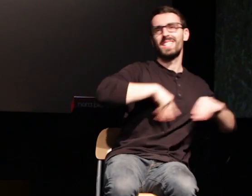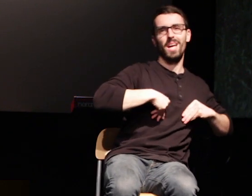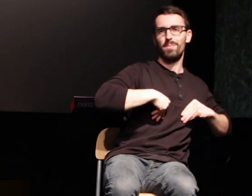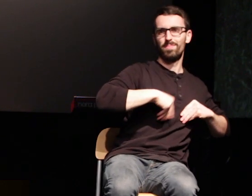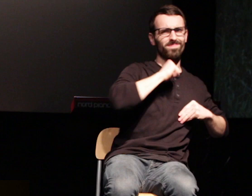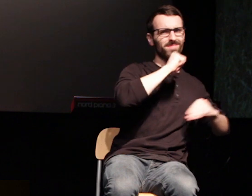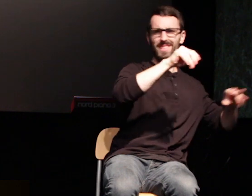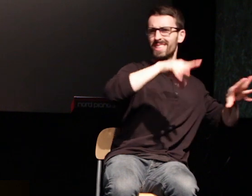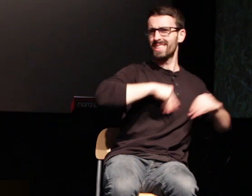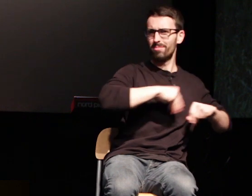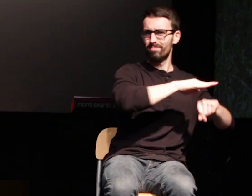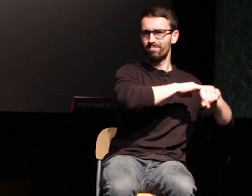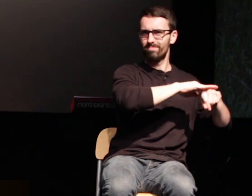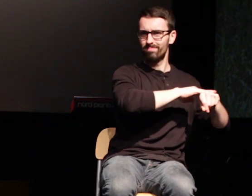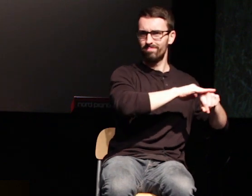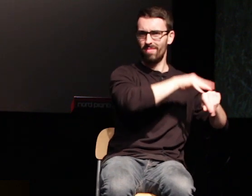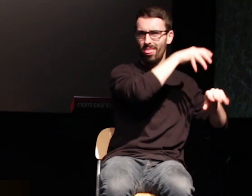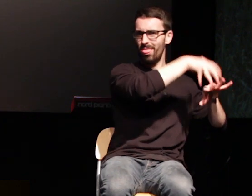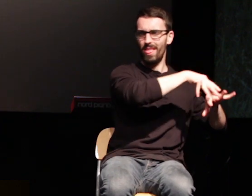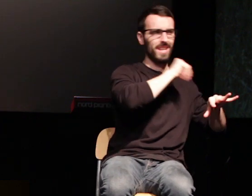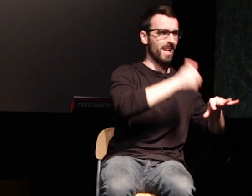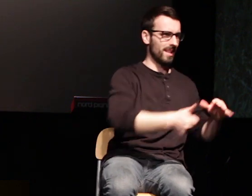and it's sad.